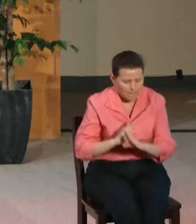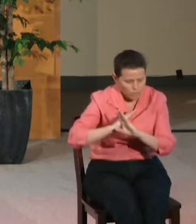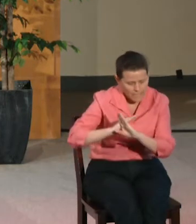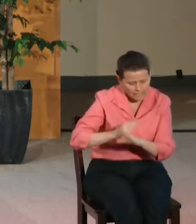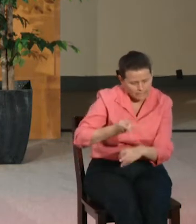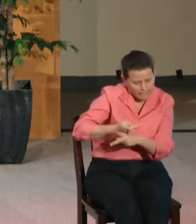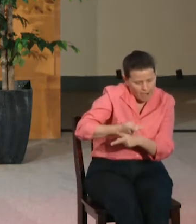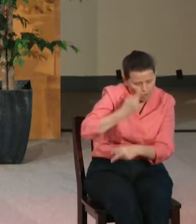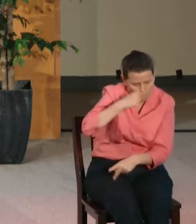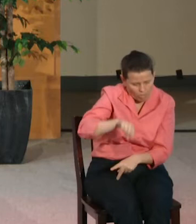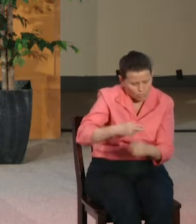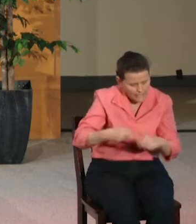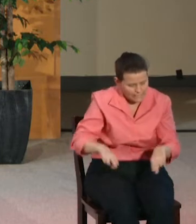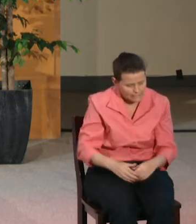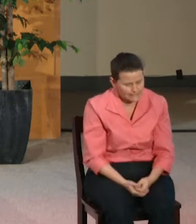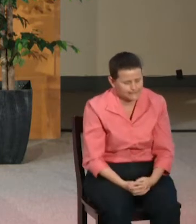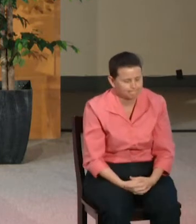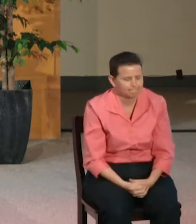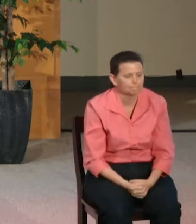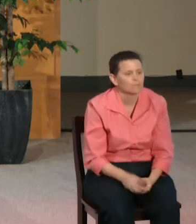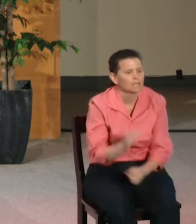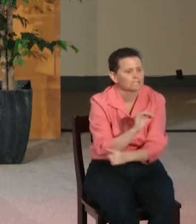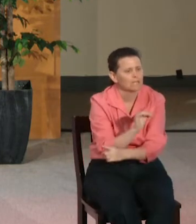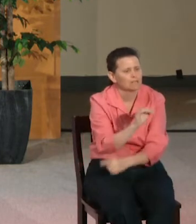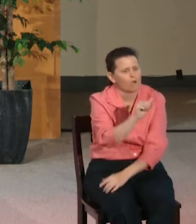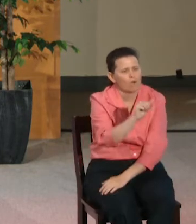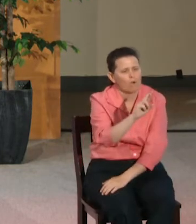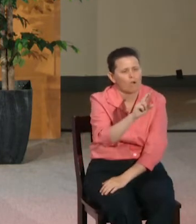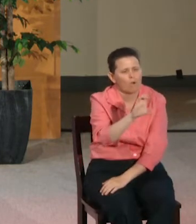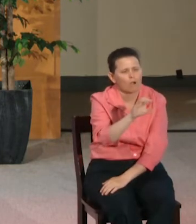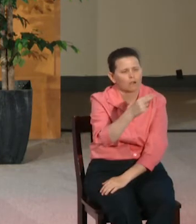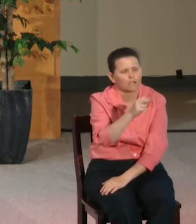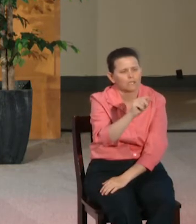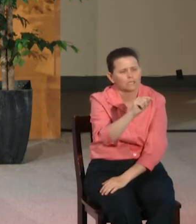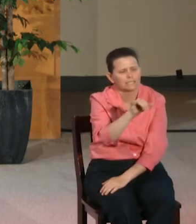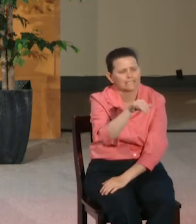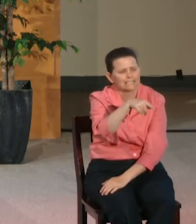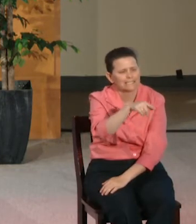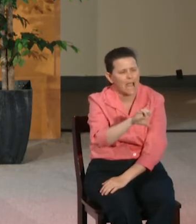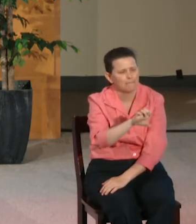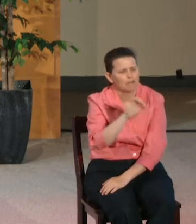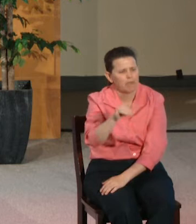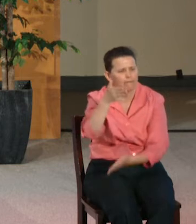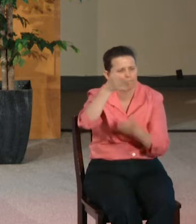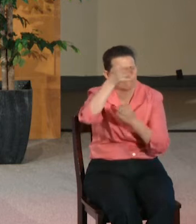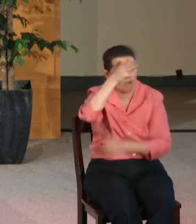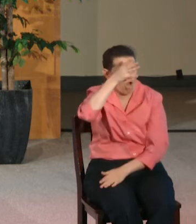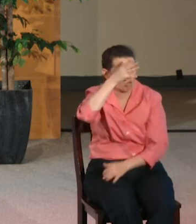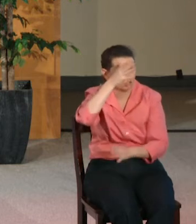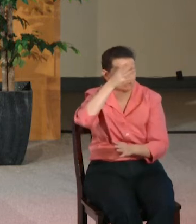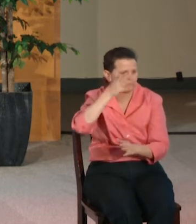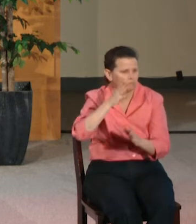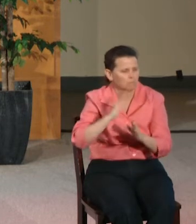ice. That's like the archetype image. That's the perfect image of that perfect father